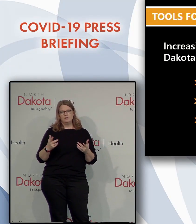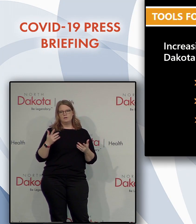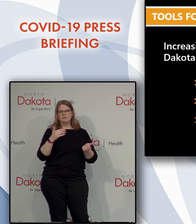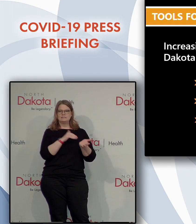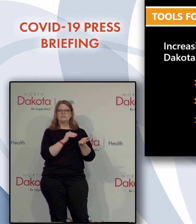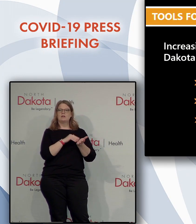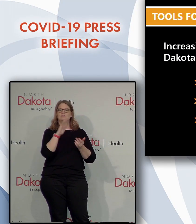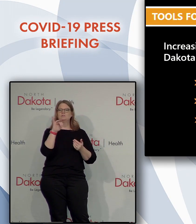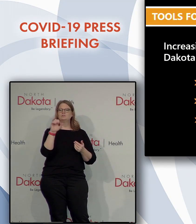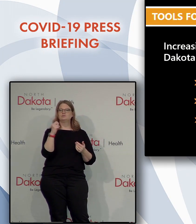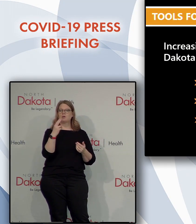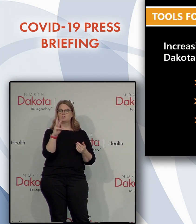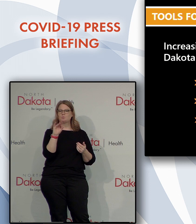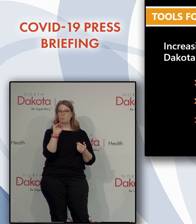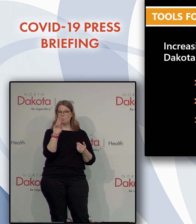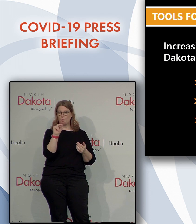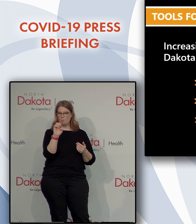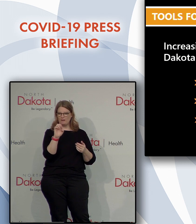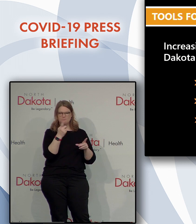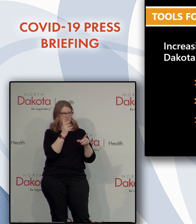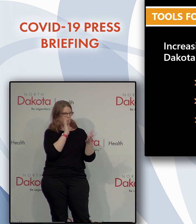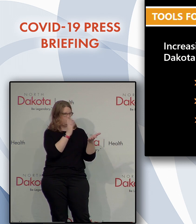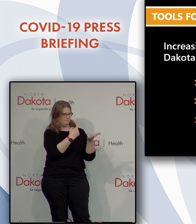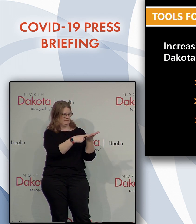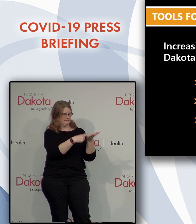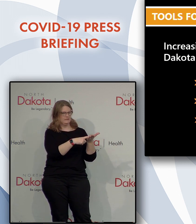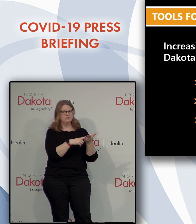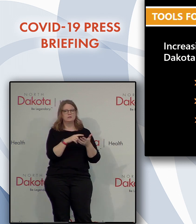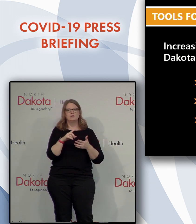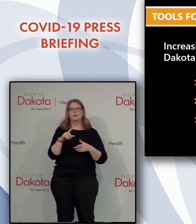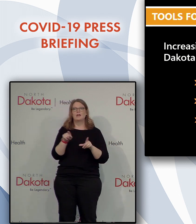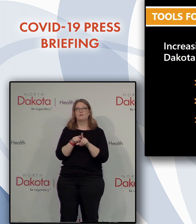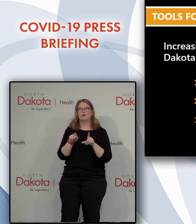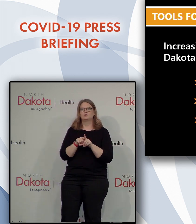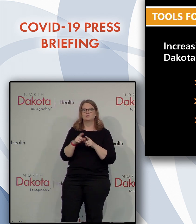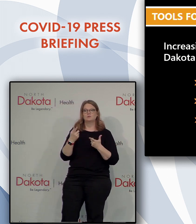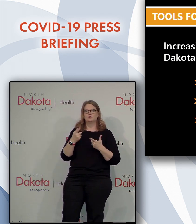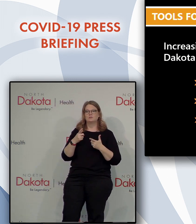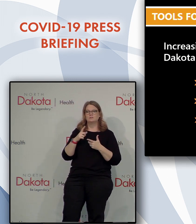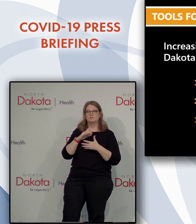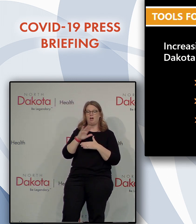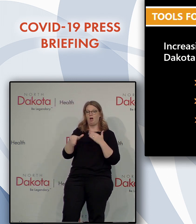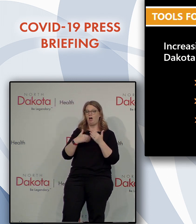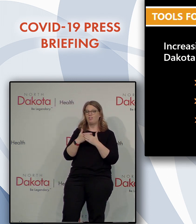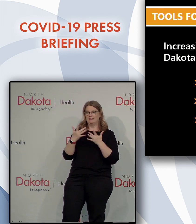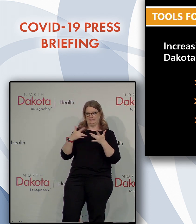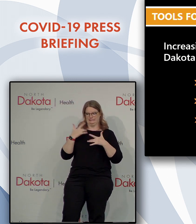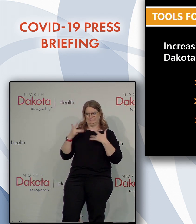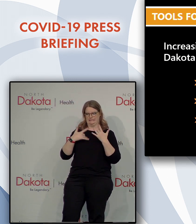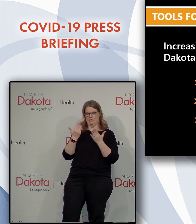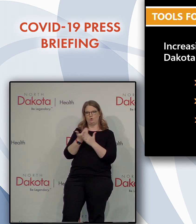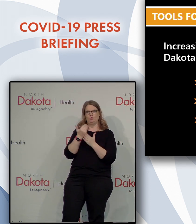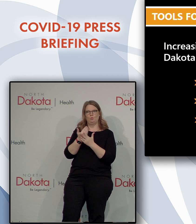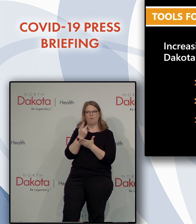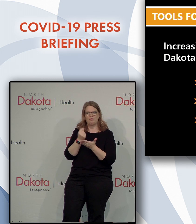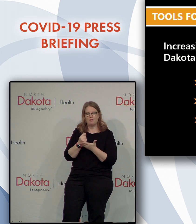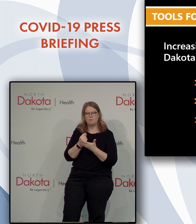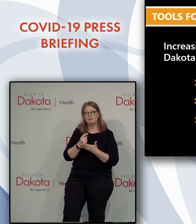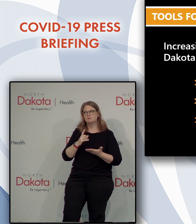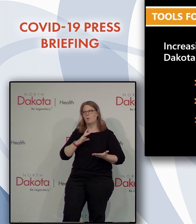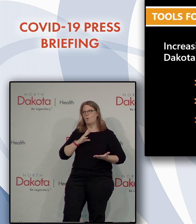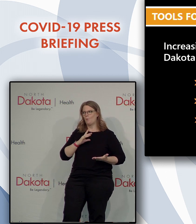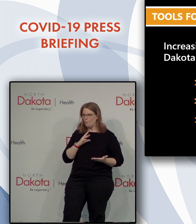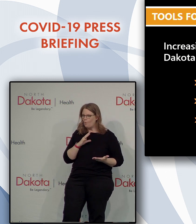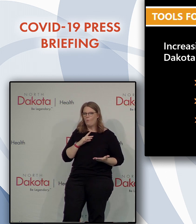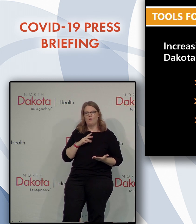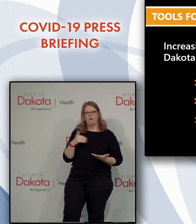Dr. Josh Wynne will be giving the update on that. And then the third is this all of the exciting new therapeutics, which truly can be